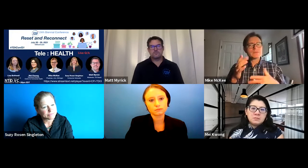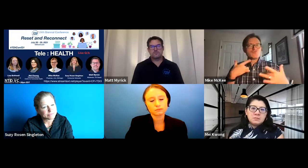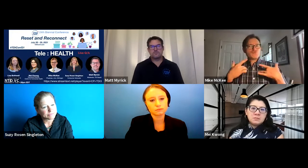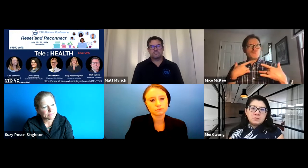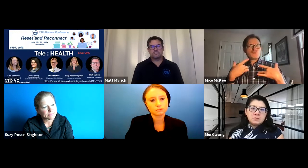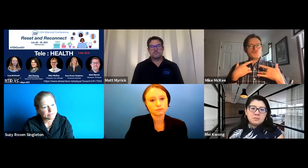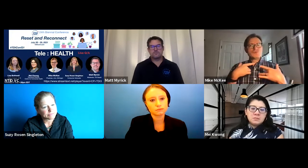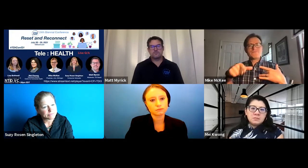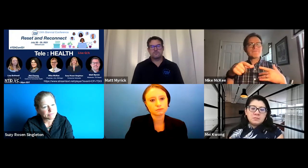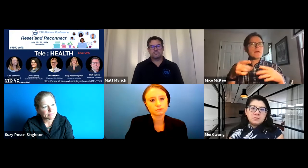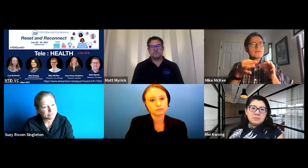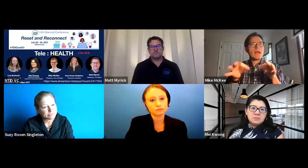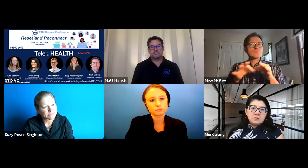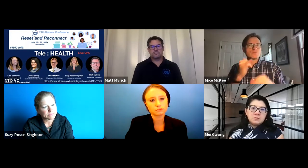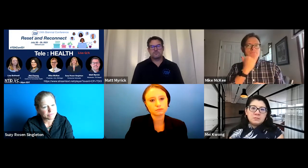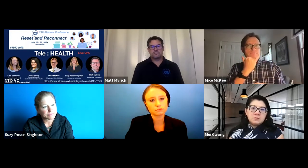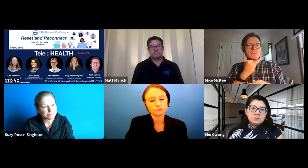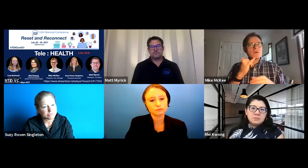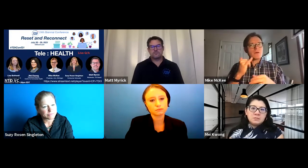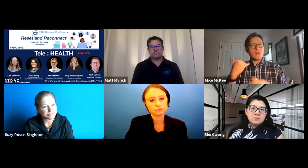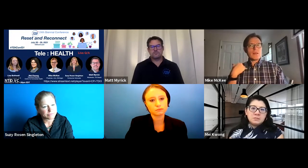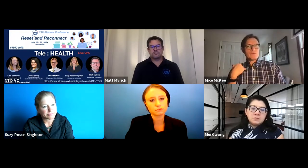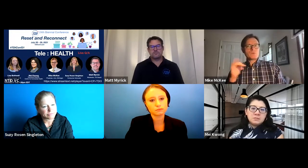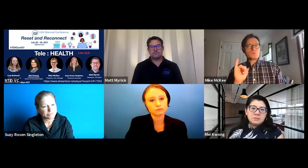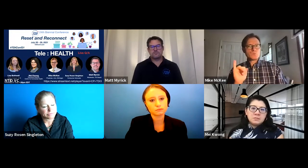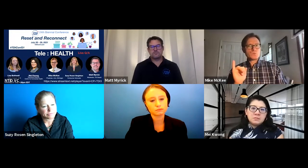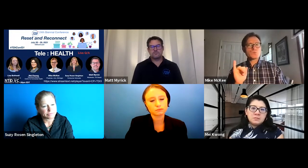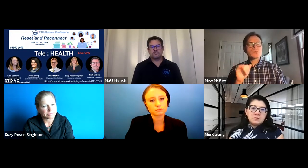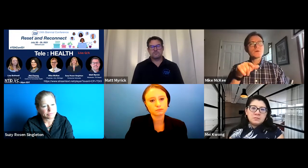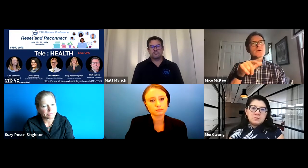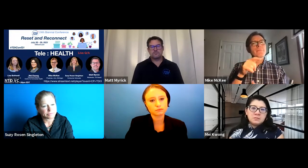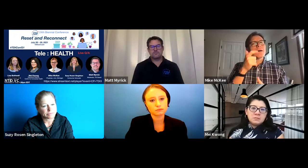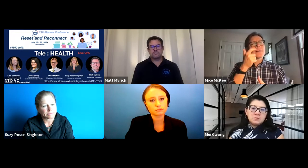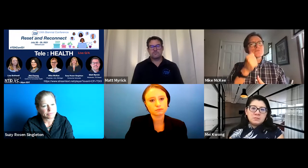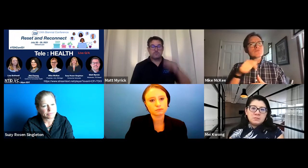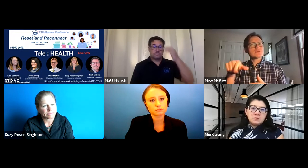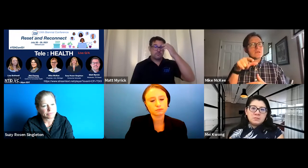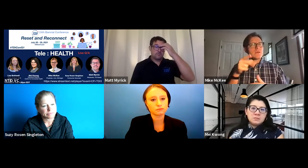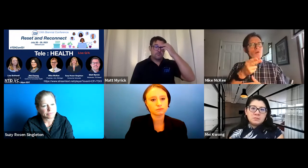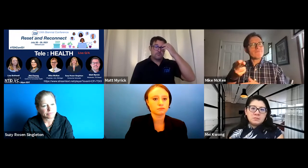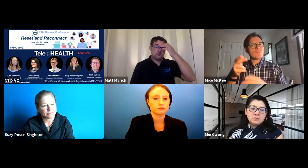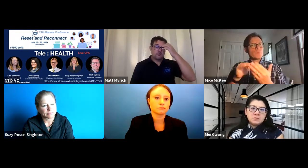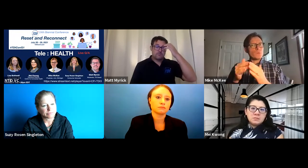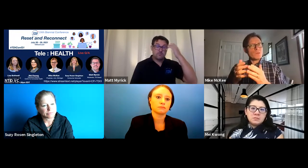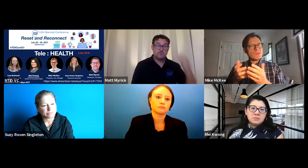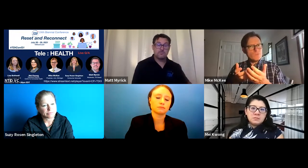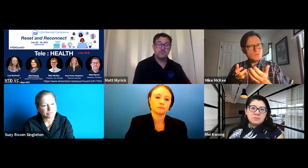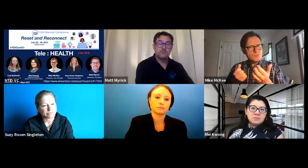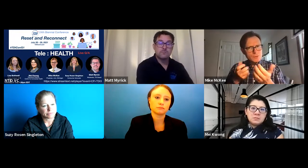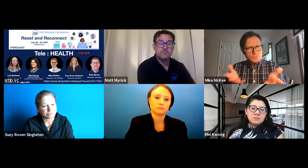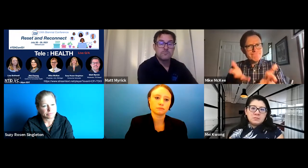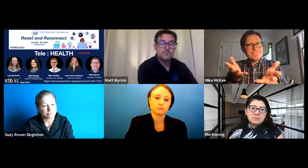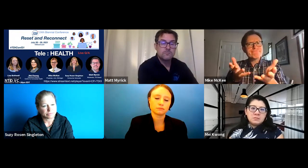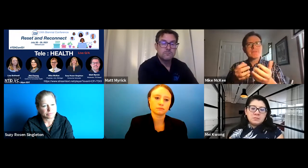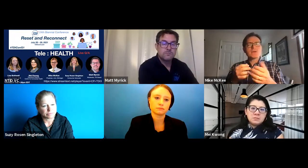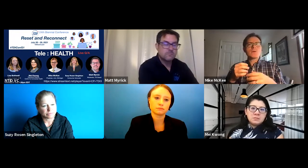Live is new. Used to not be allowed because live captioning was replete with errors in the past. Interestingly, the hard